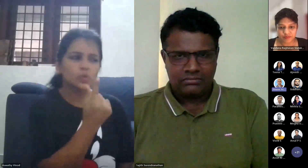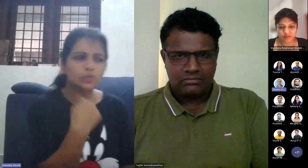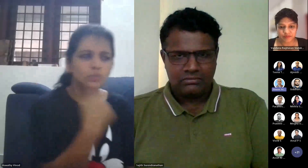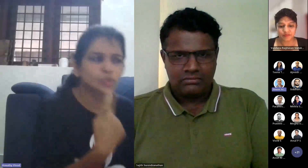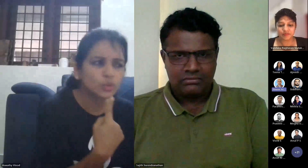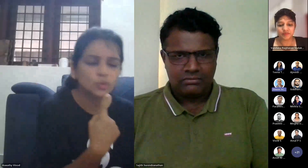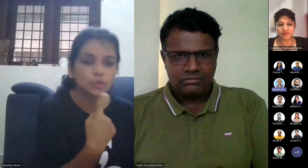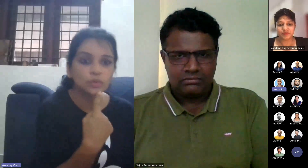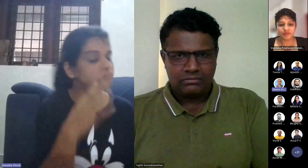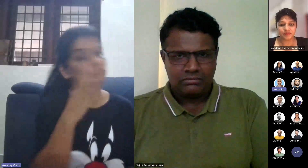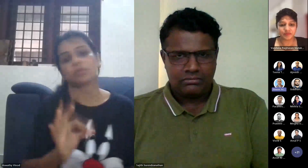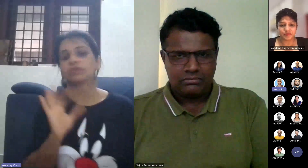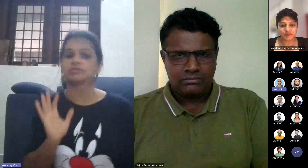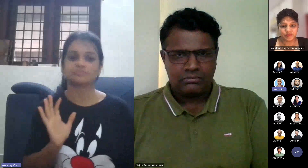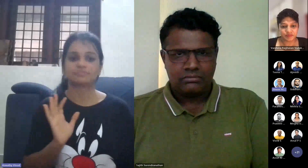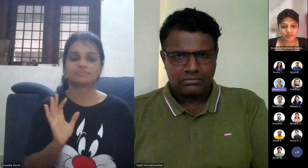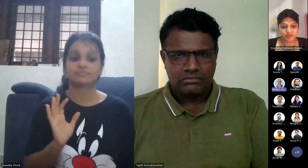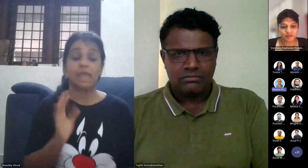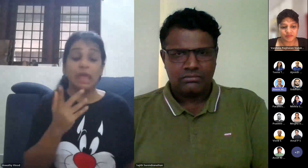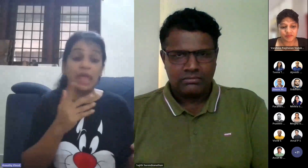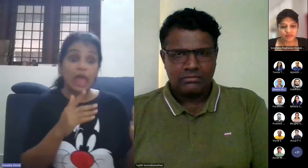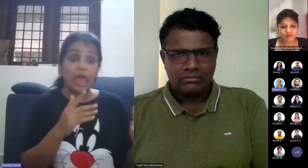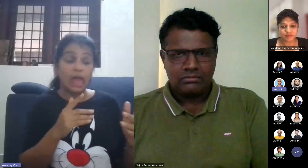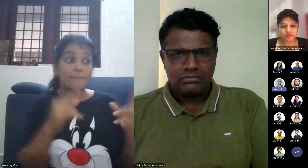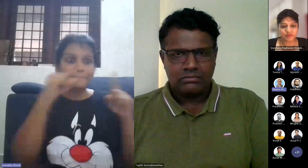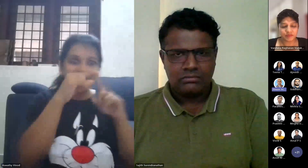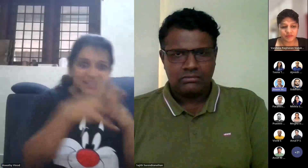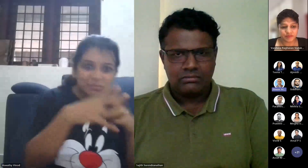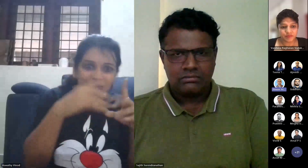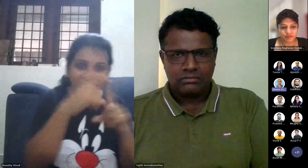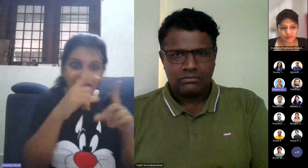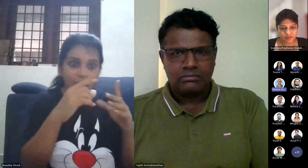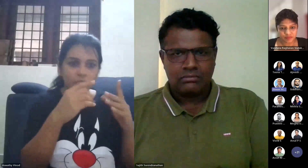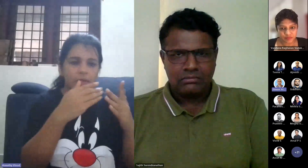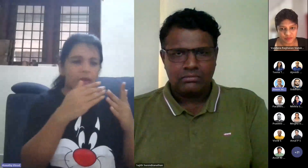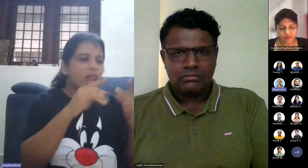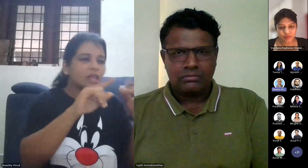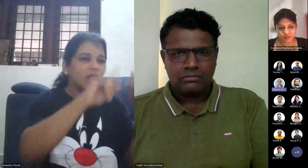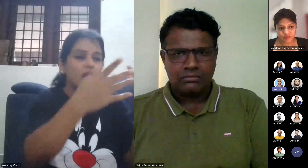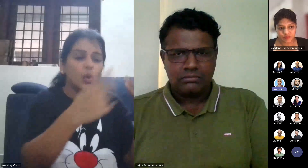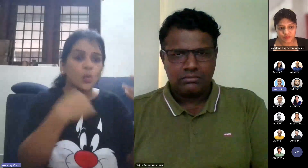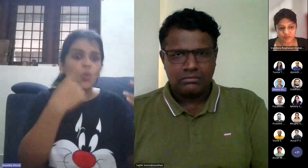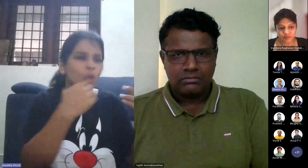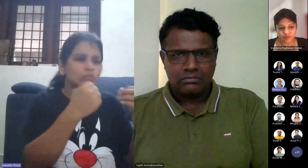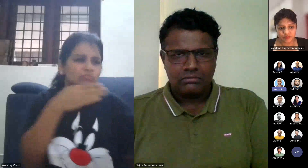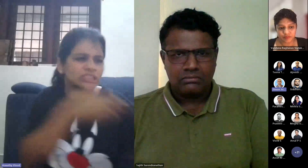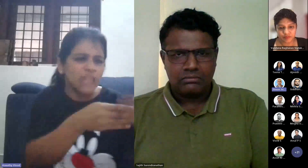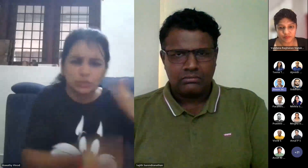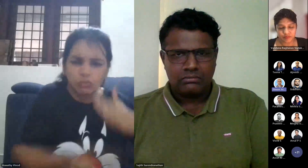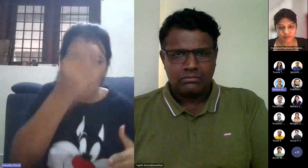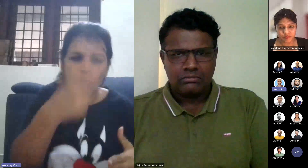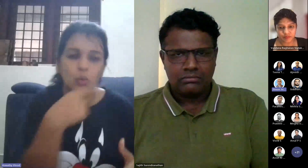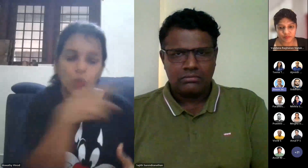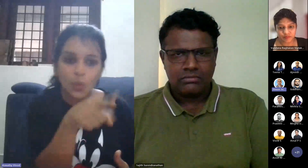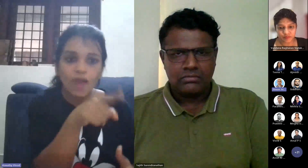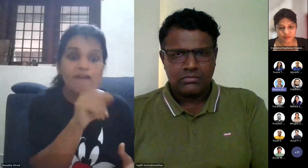Sajith also mentioned the extreme use cases, like we need to inclusive, make the users inclusive in the design and identify the